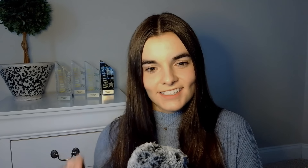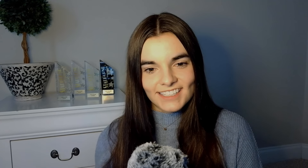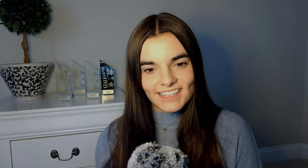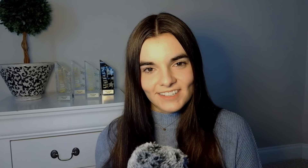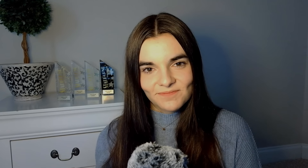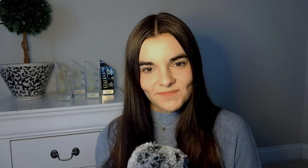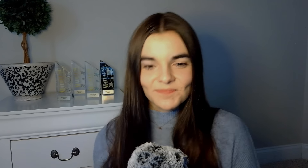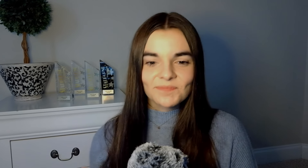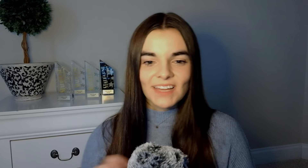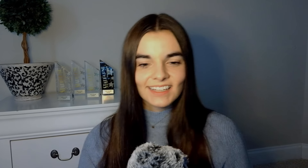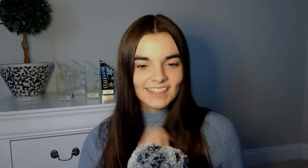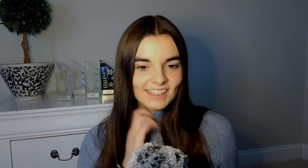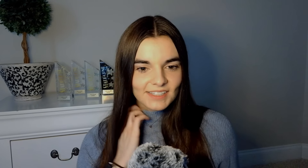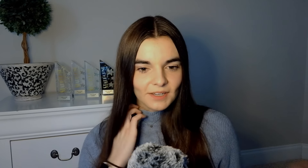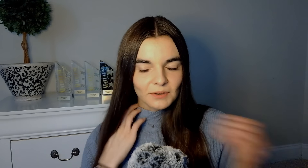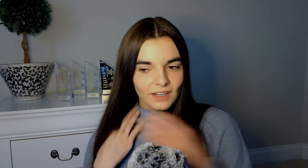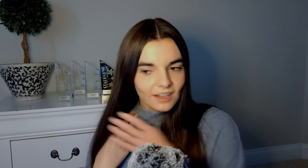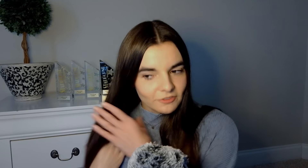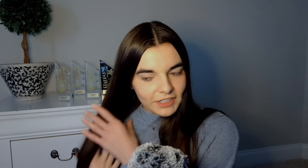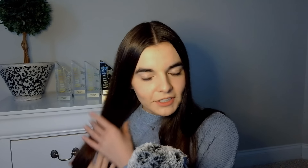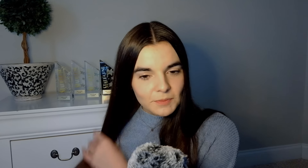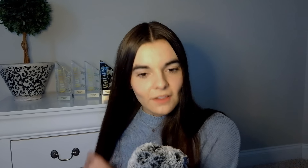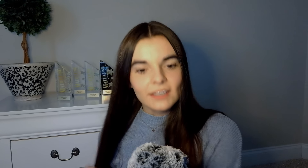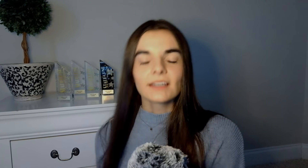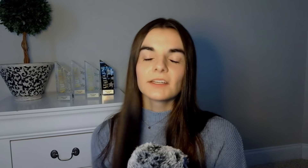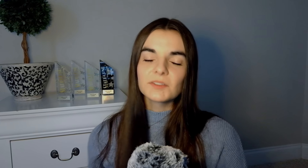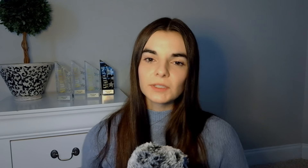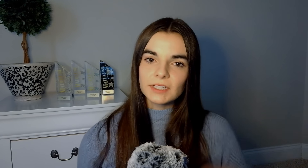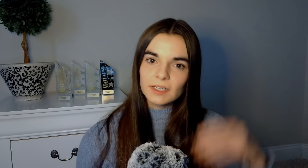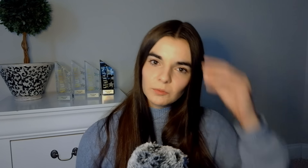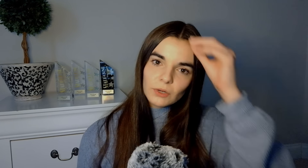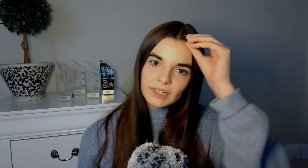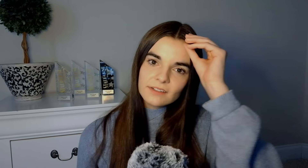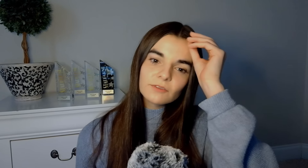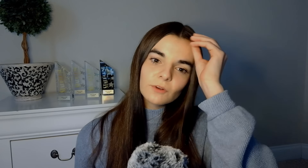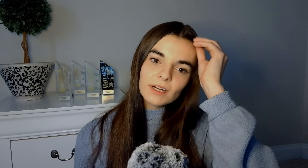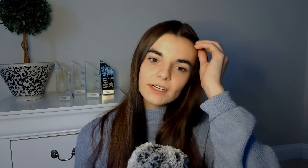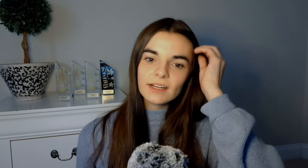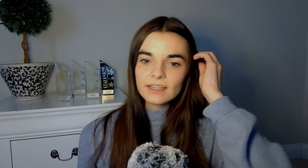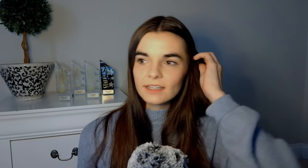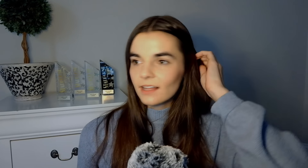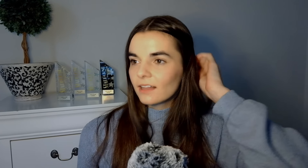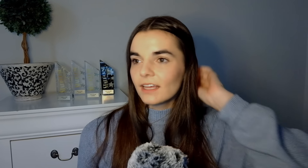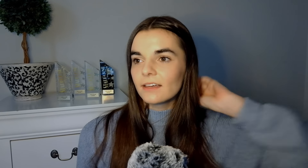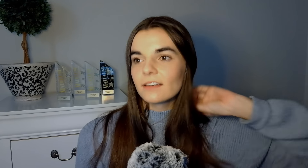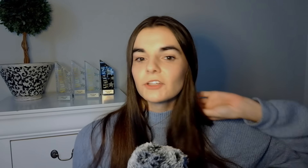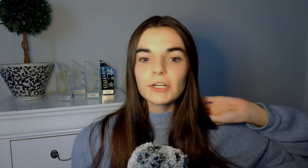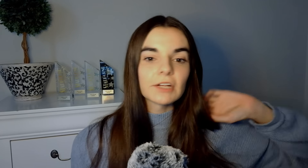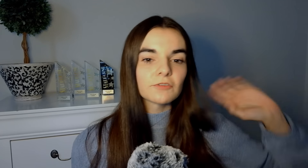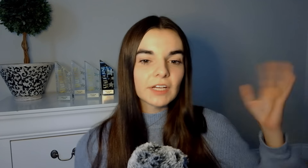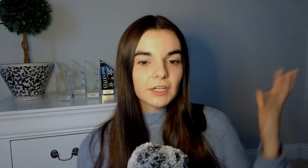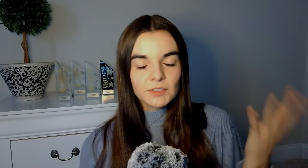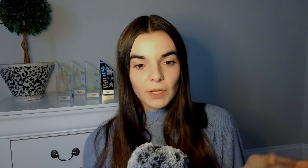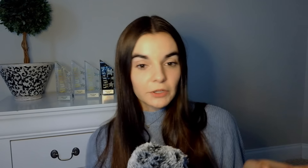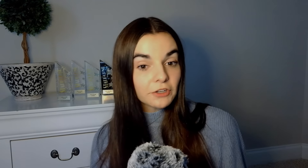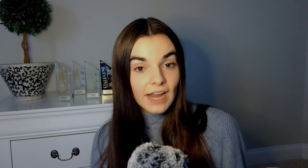Z. So finger spelling is really important for, like, you're gonna finger spell your